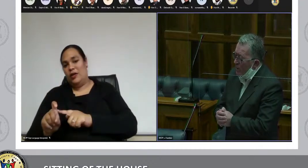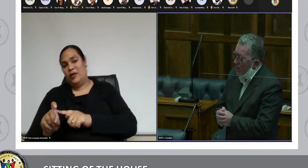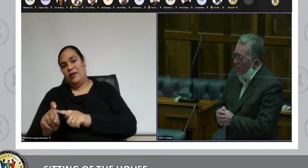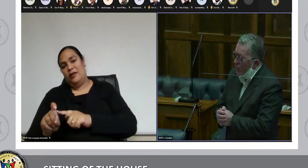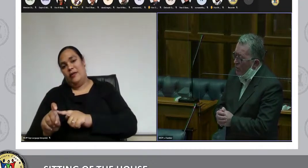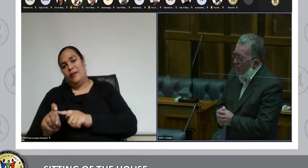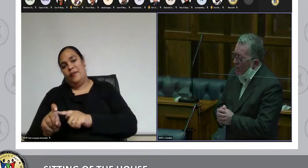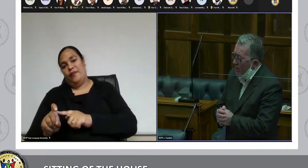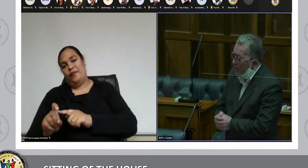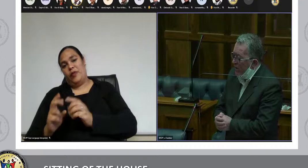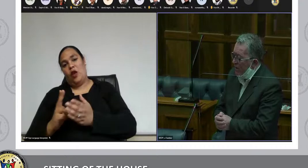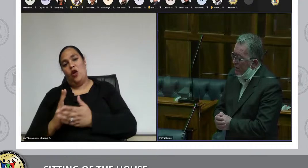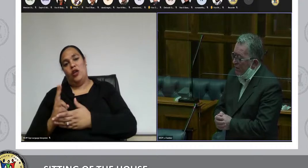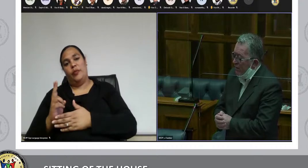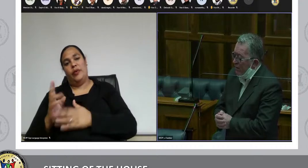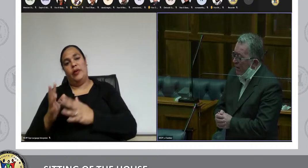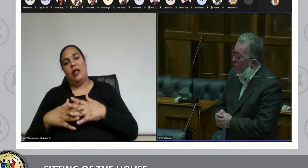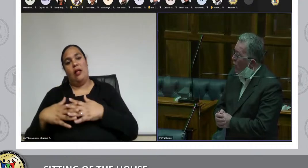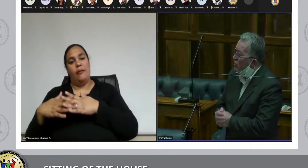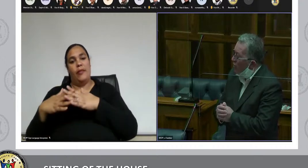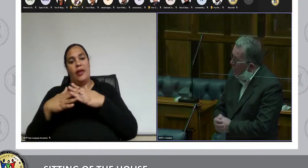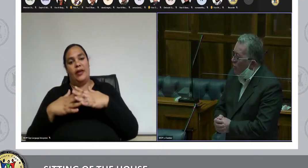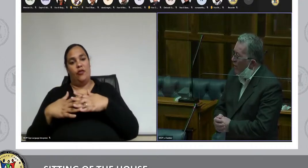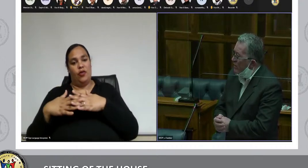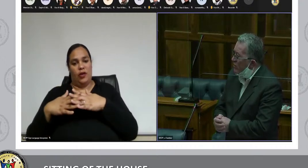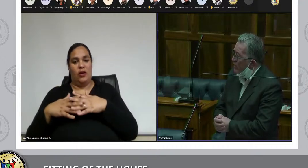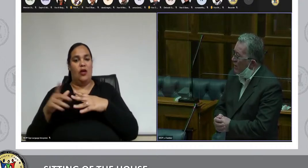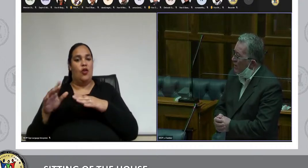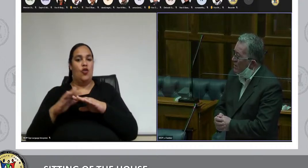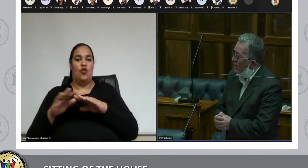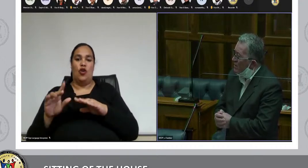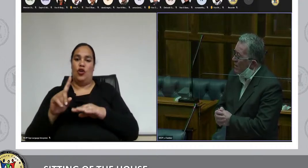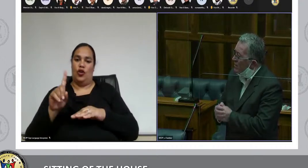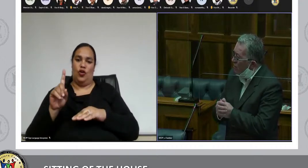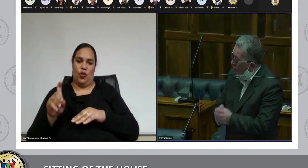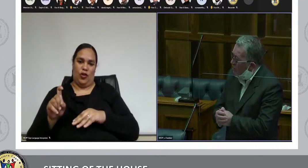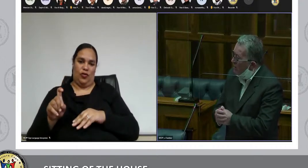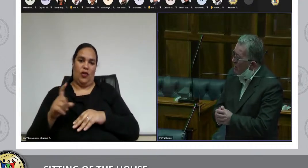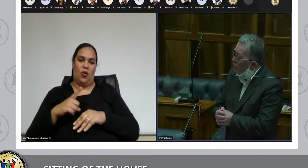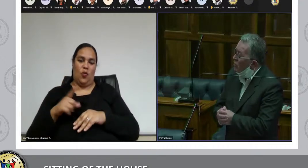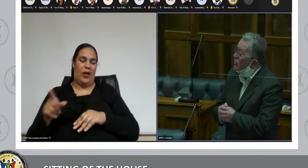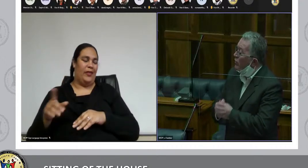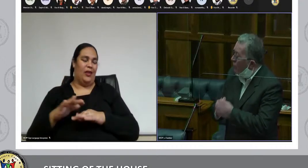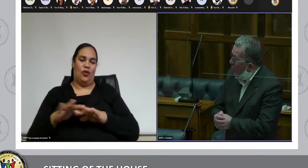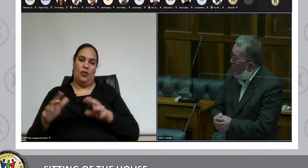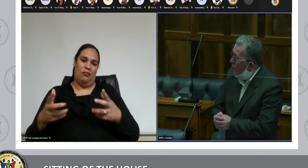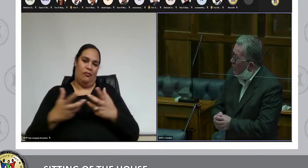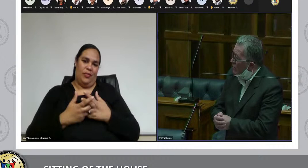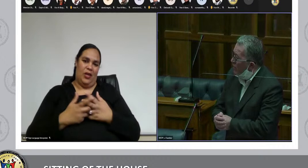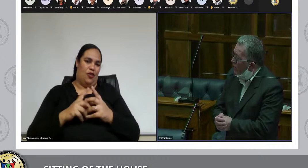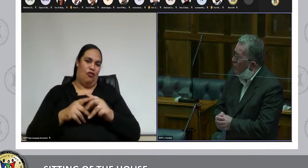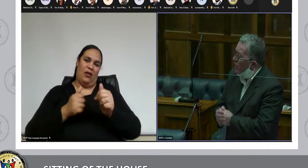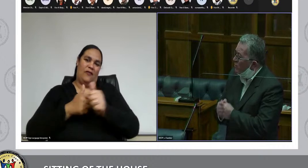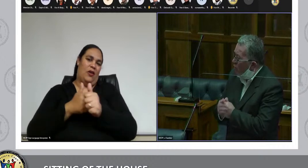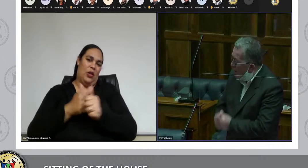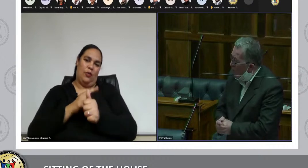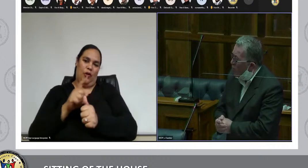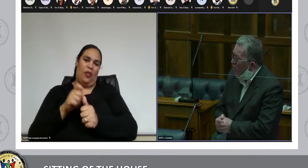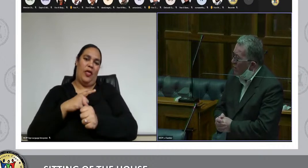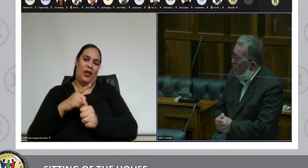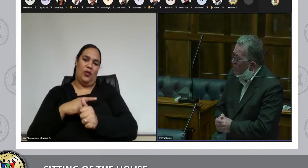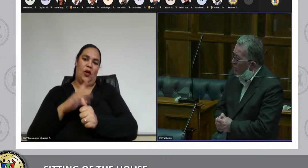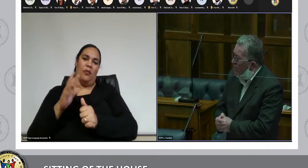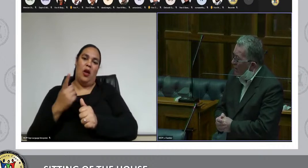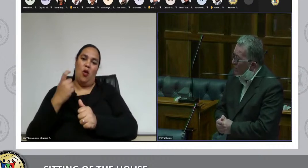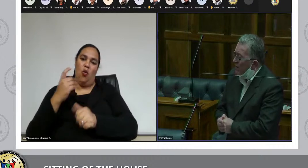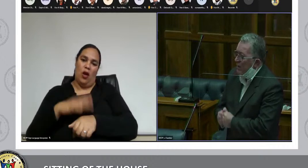by Honourable America was not a question in the sense that it was not a follow-up question. Therefore, there's one